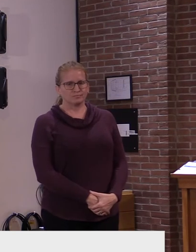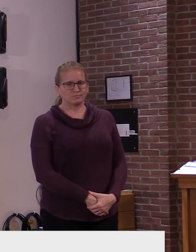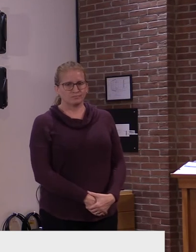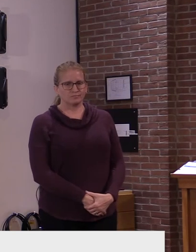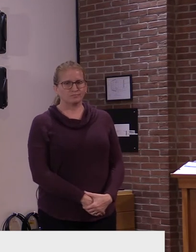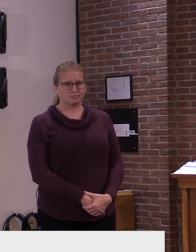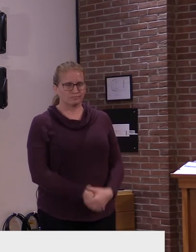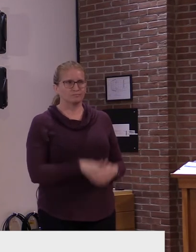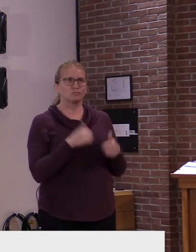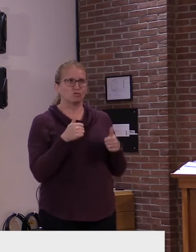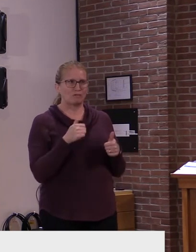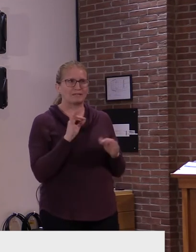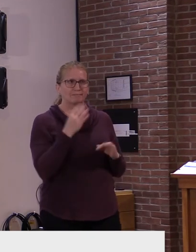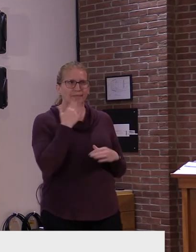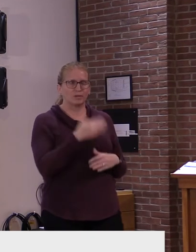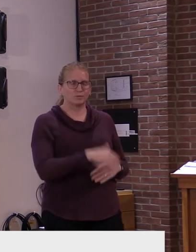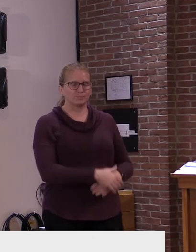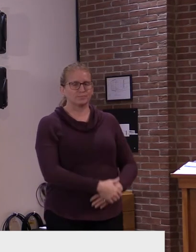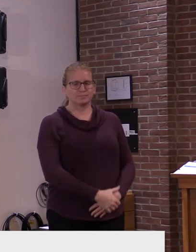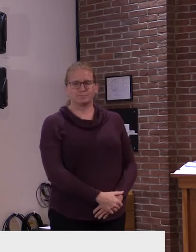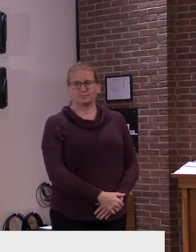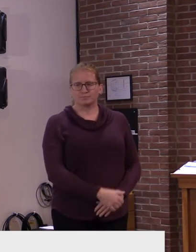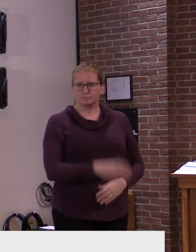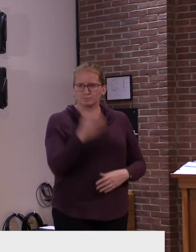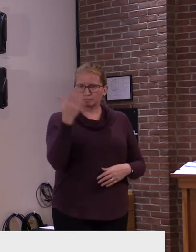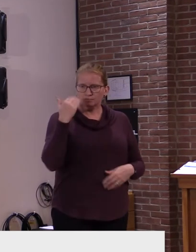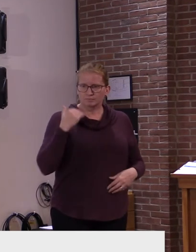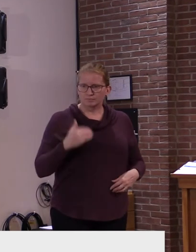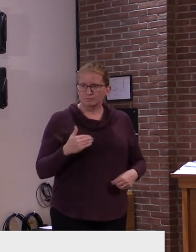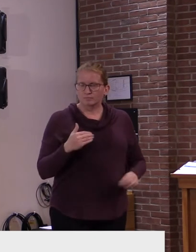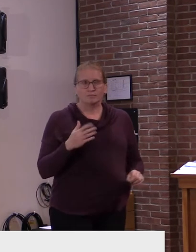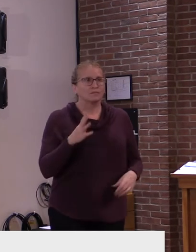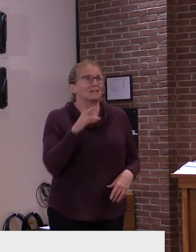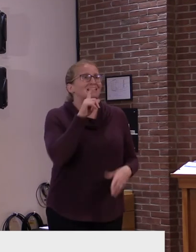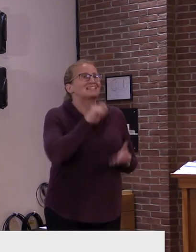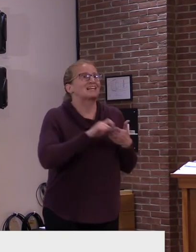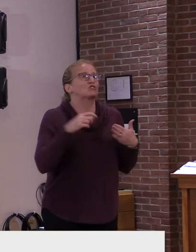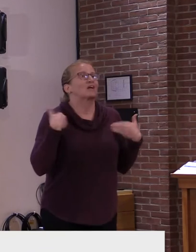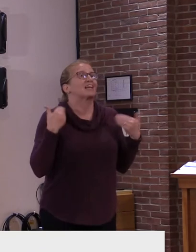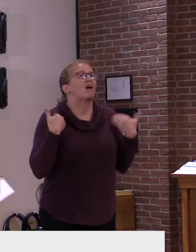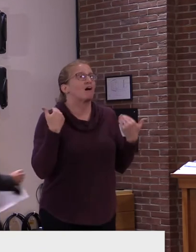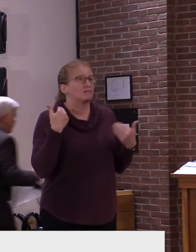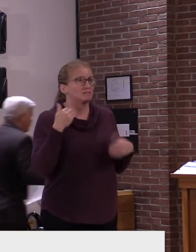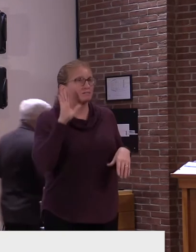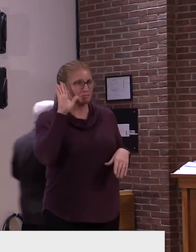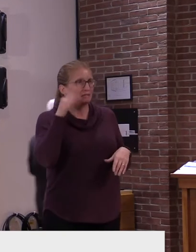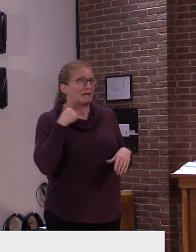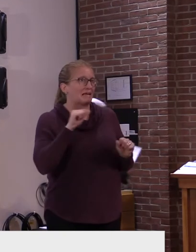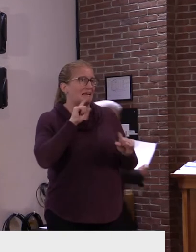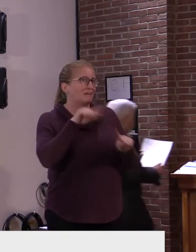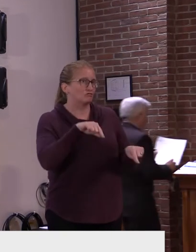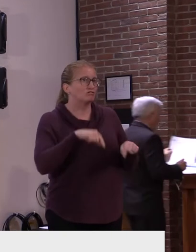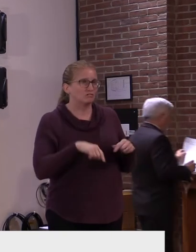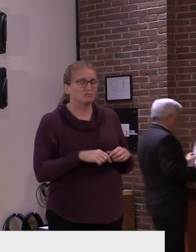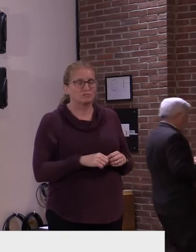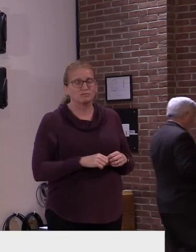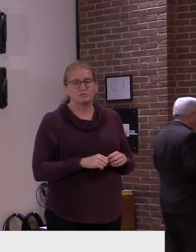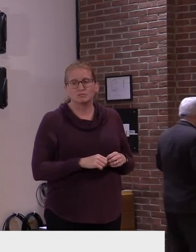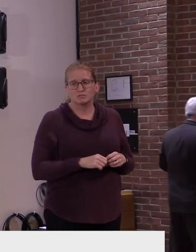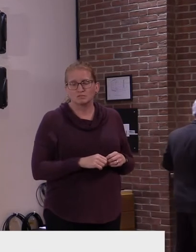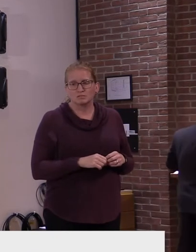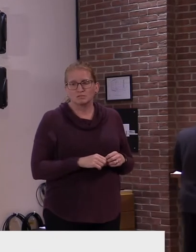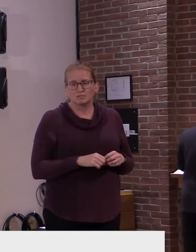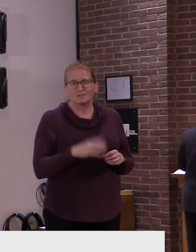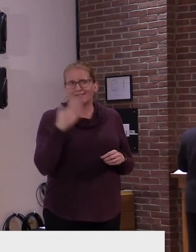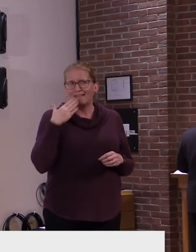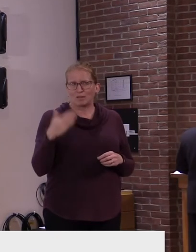all right thank senator this is you um um go ahead i could thank